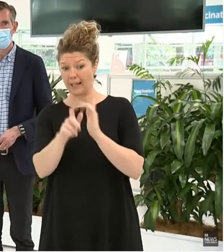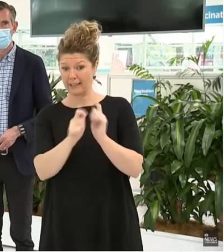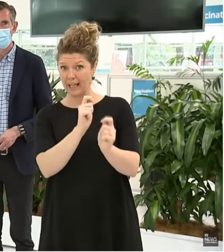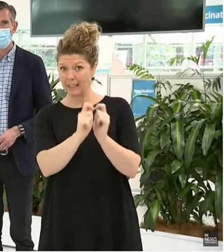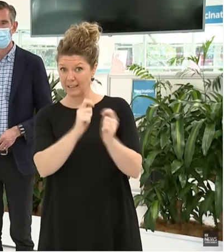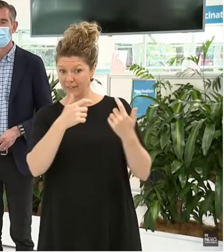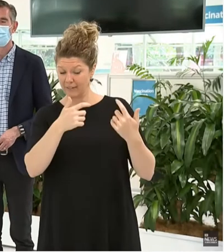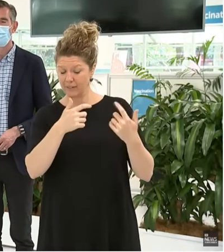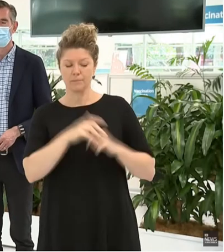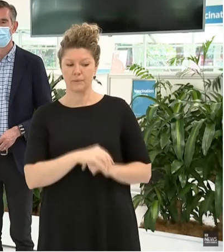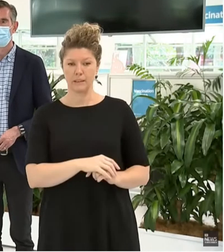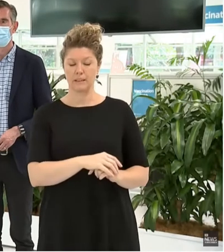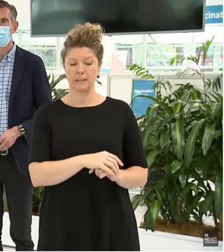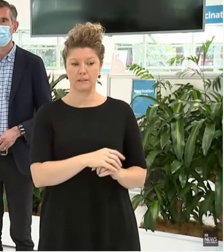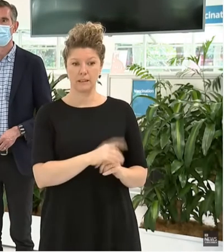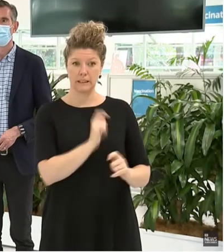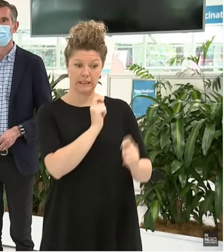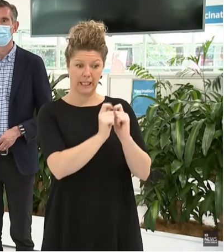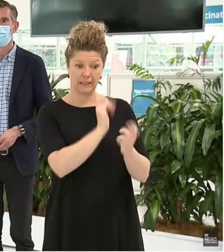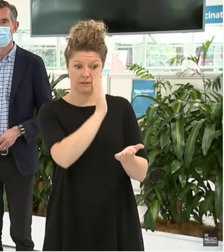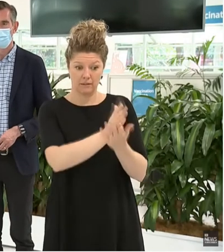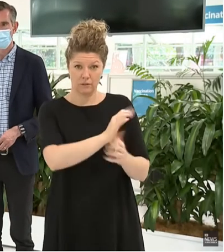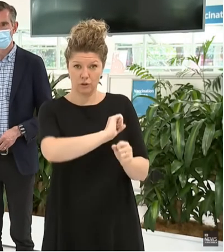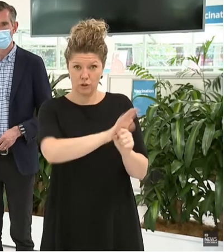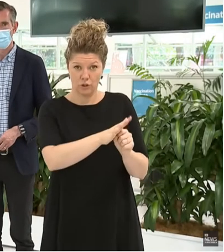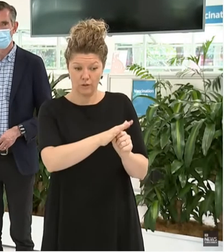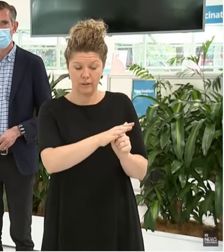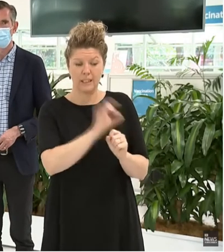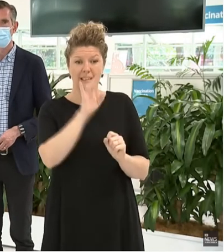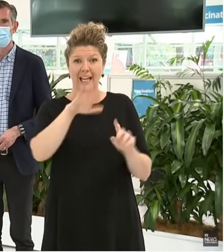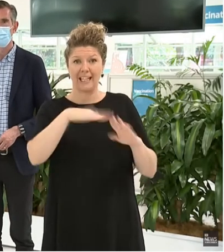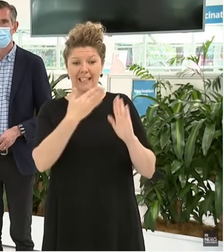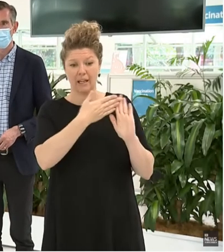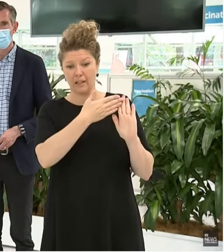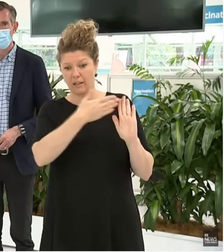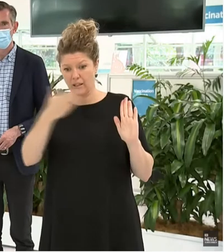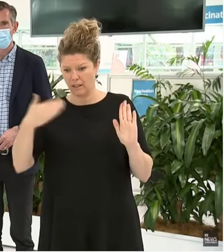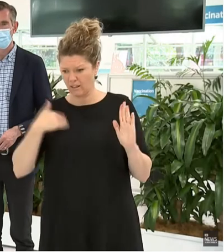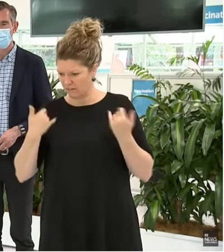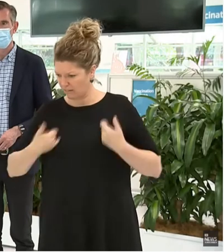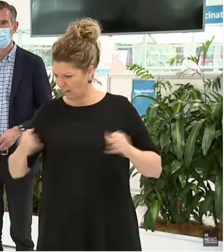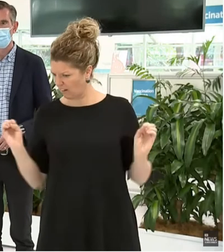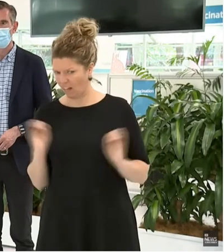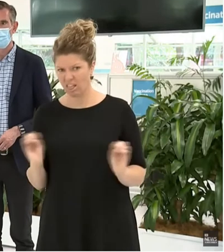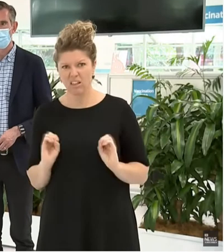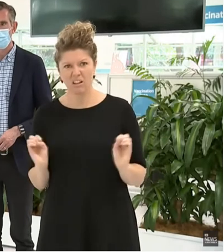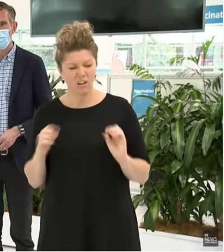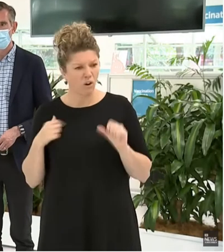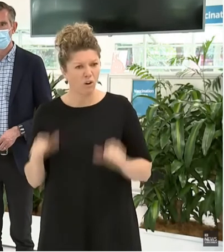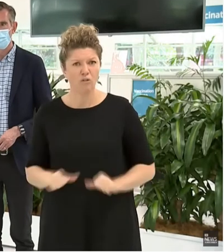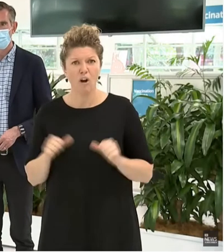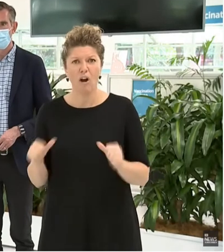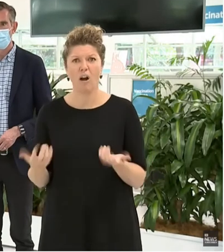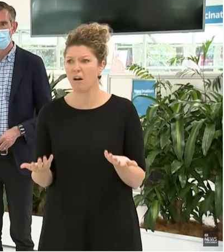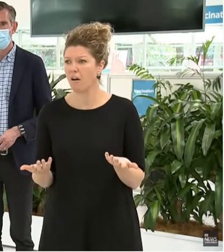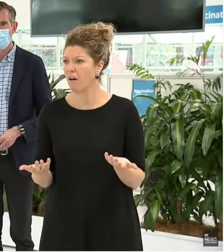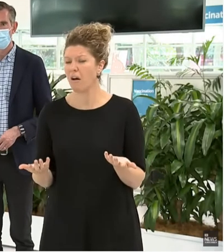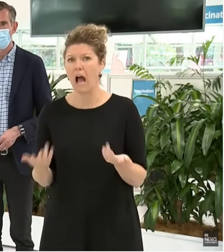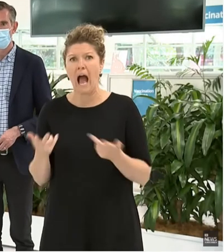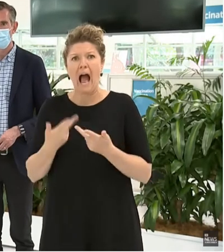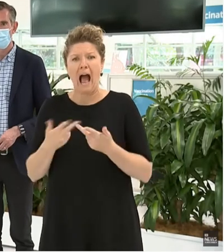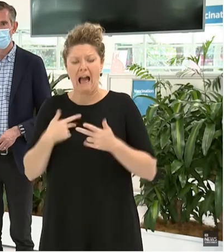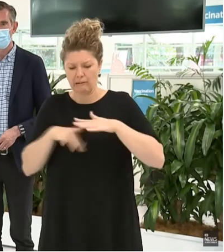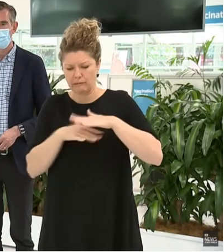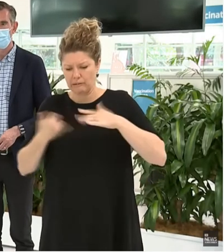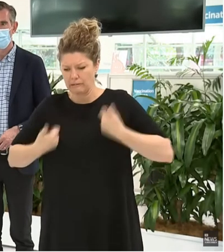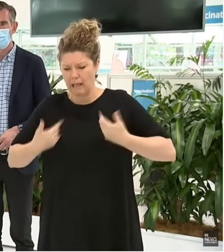tested, 10 days after you've been tested, if you have no symptoms, you have no major issues, you don't have a whole host of other